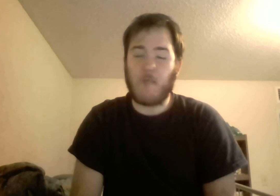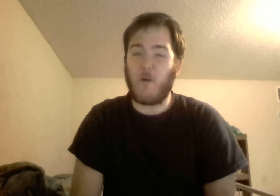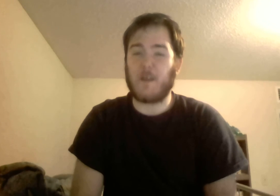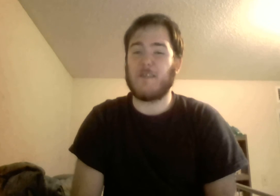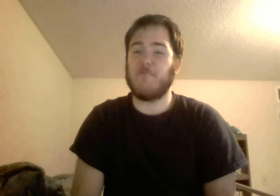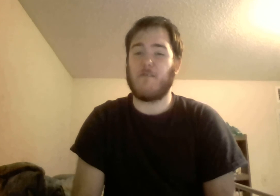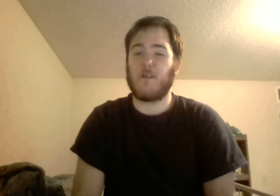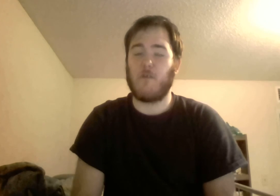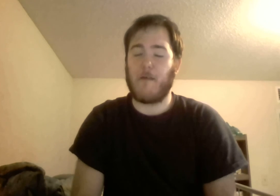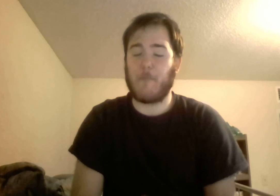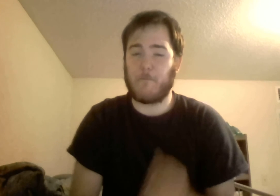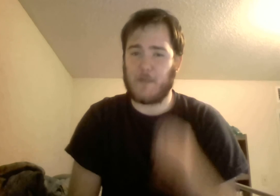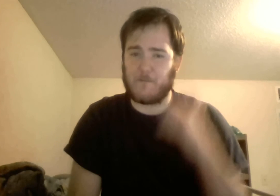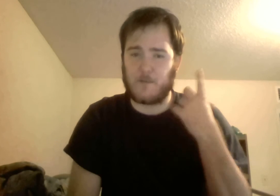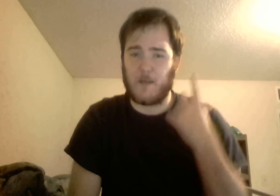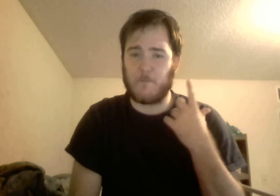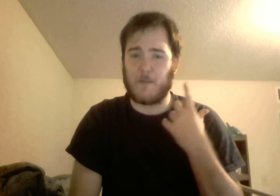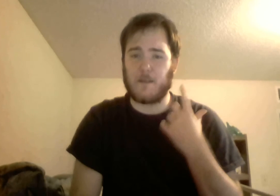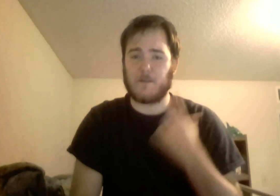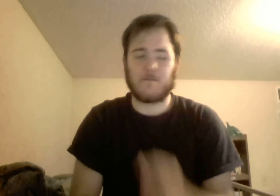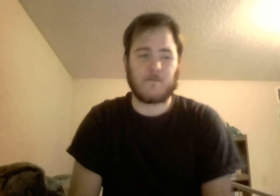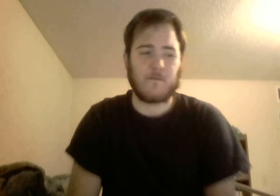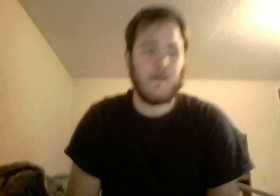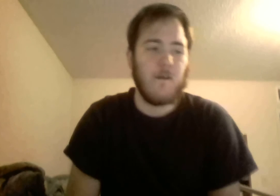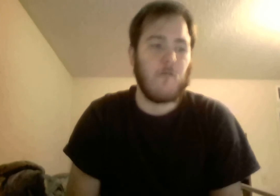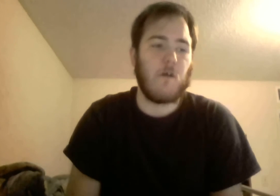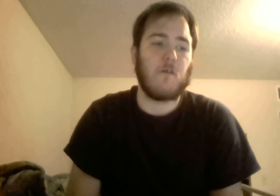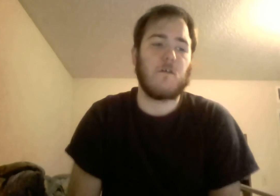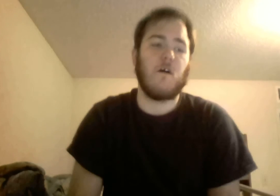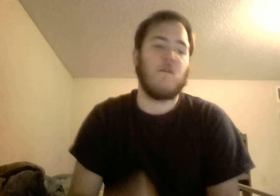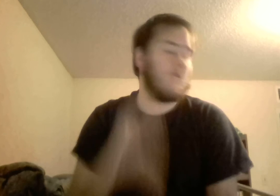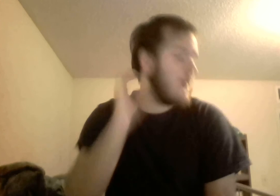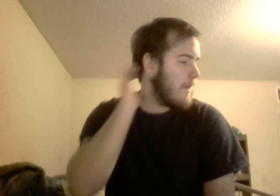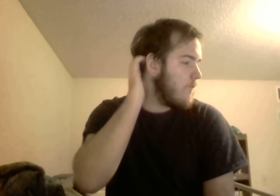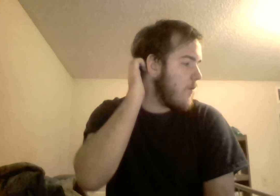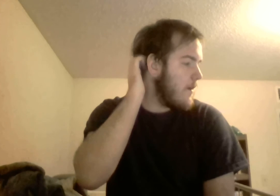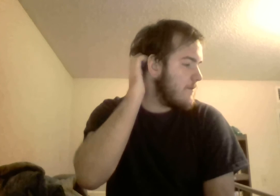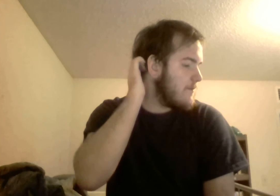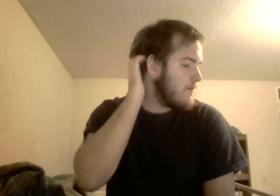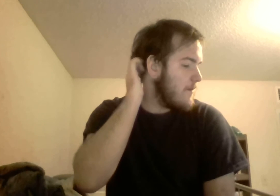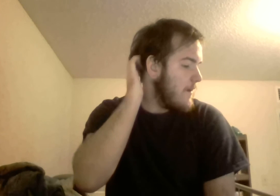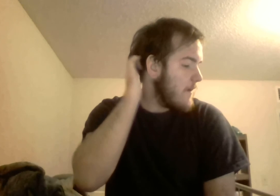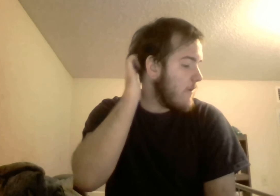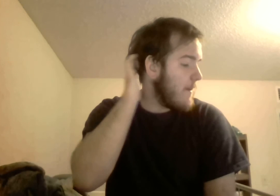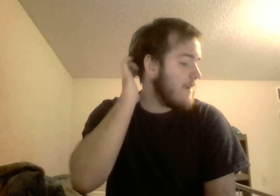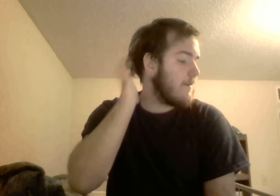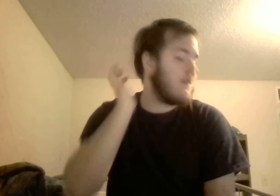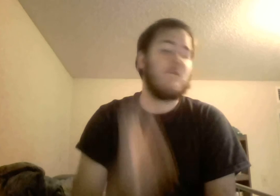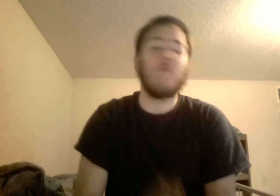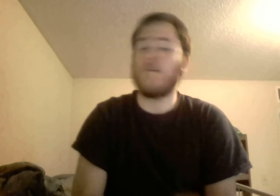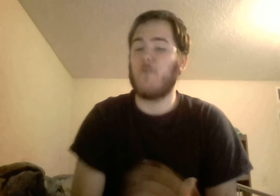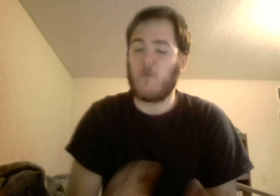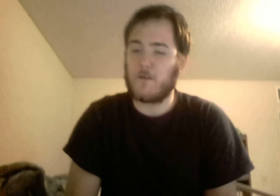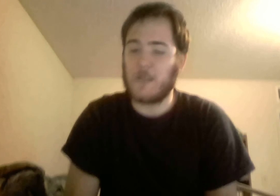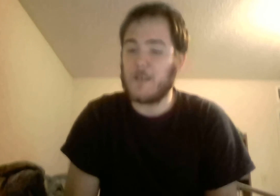I'll get into January, but that might be at the top of my list as well, so I want to, well, I might go instead of watching the whole thing again,